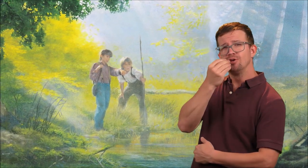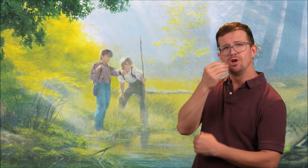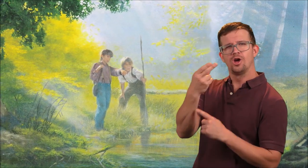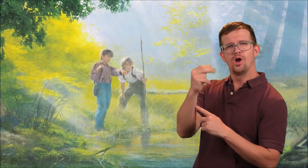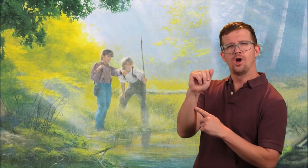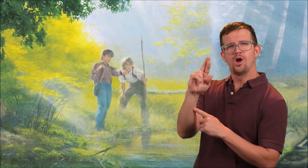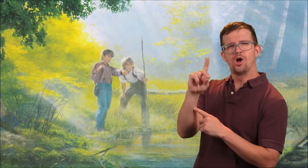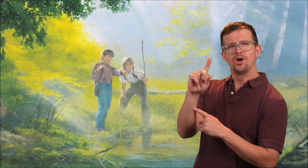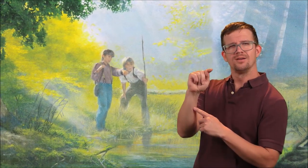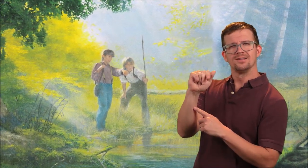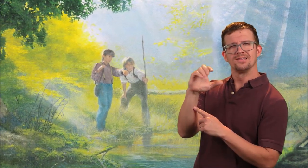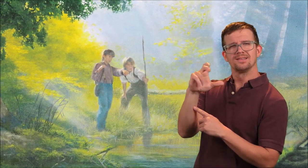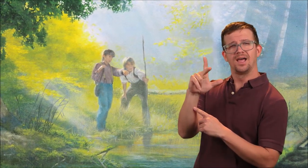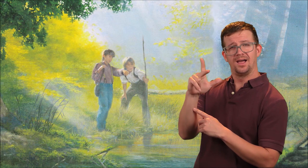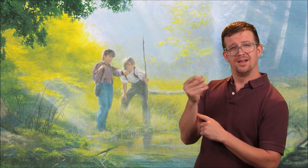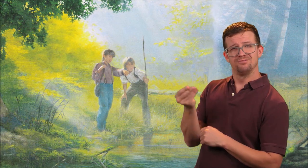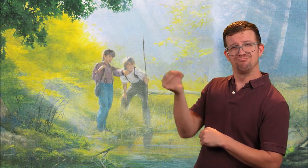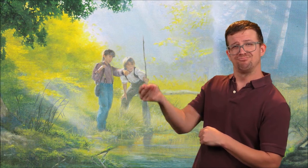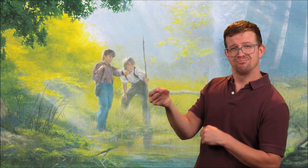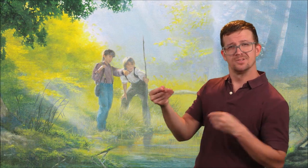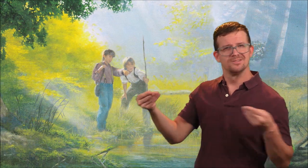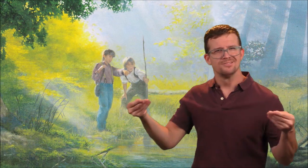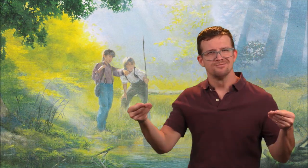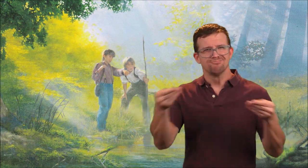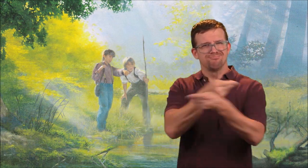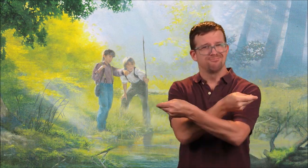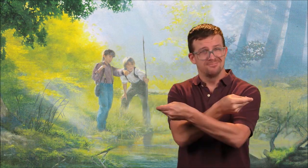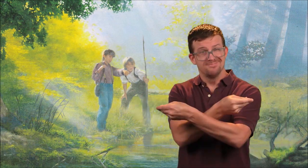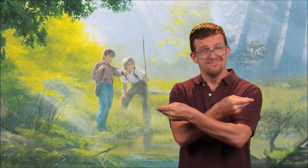for a bit of Orlee's fatback.